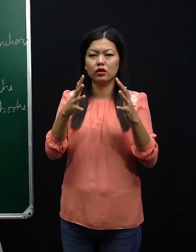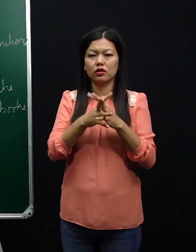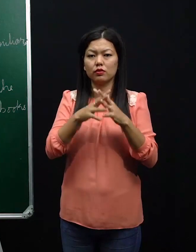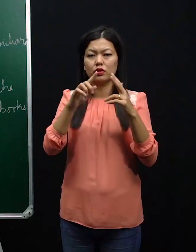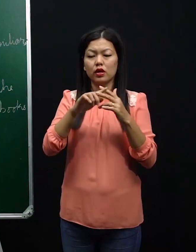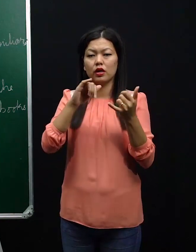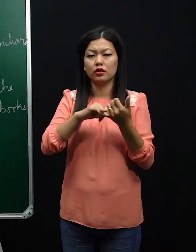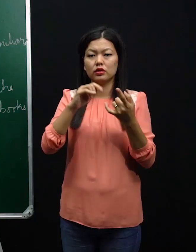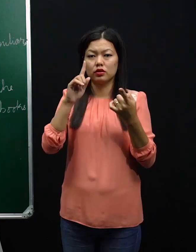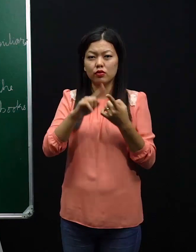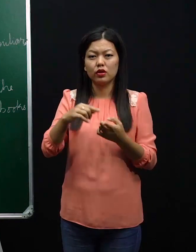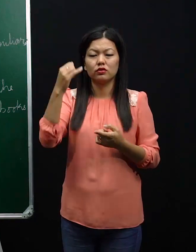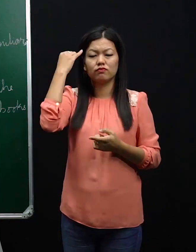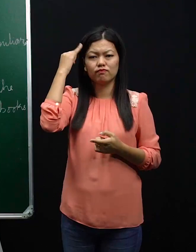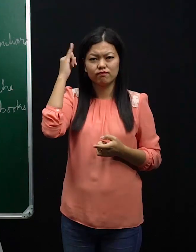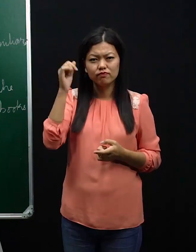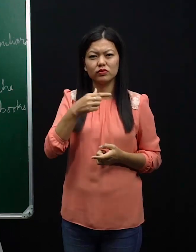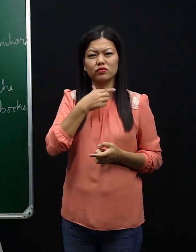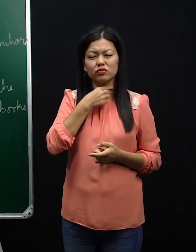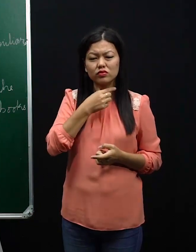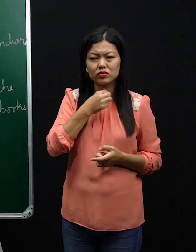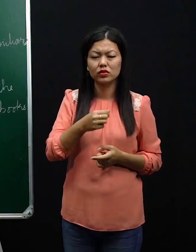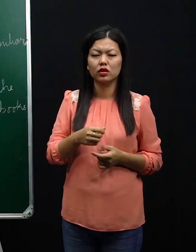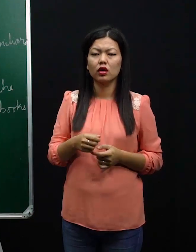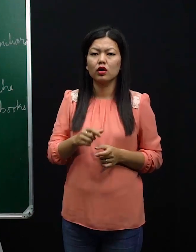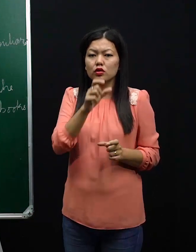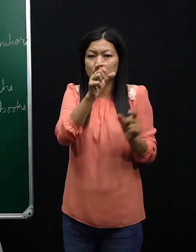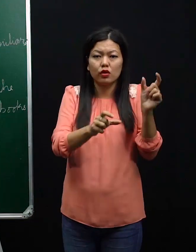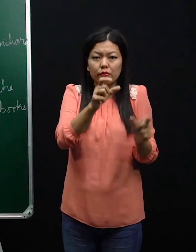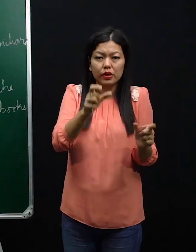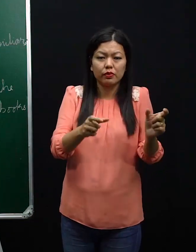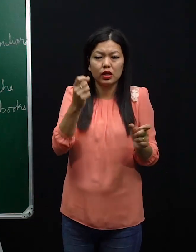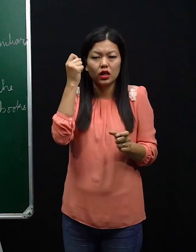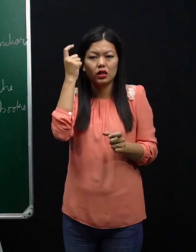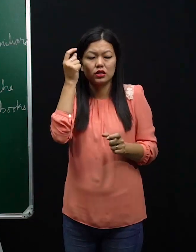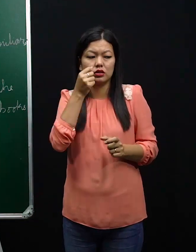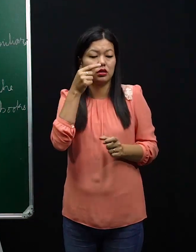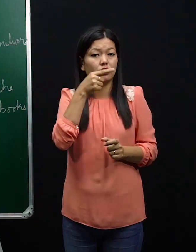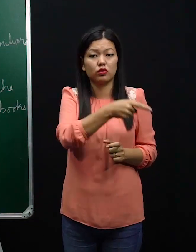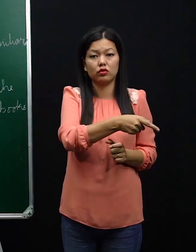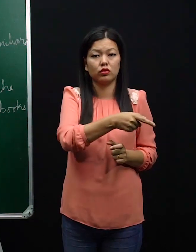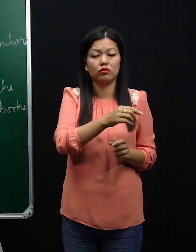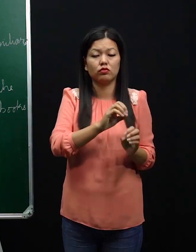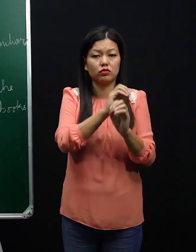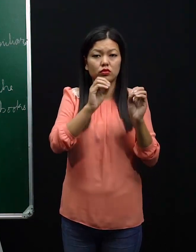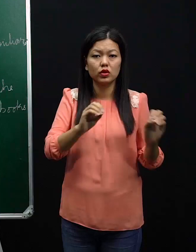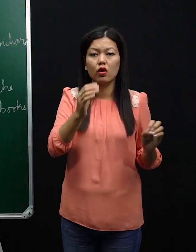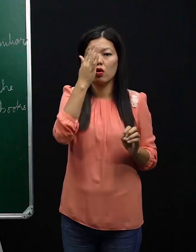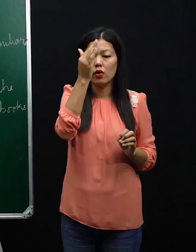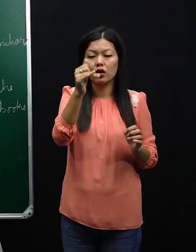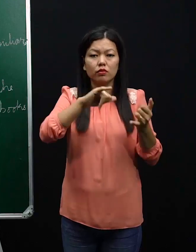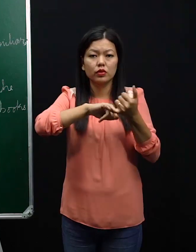could comprehend. Here, comprehend means understand. No one could understand how he gained a lot of wisdom like